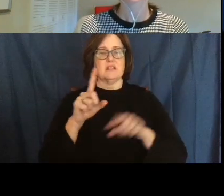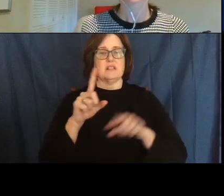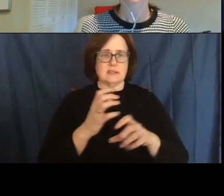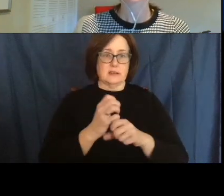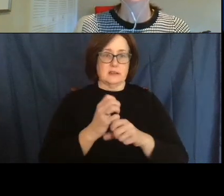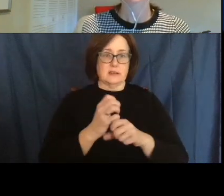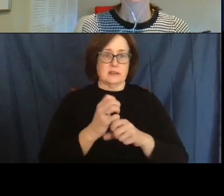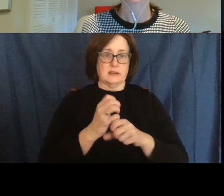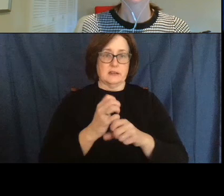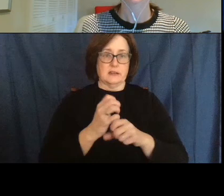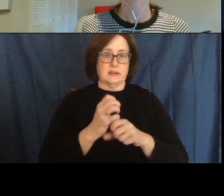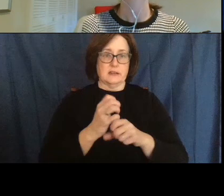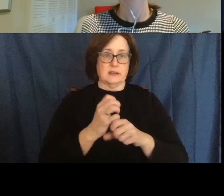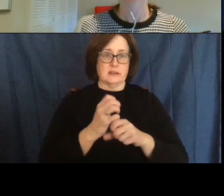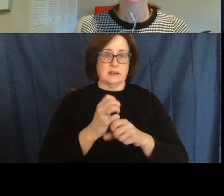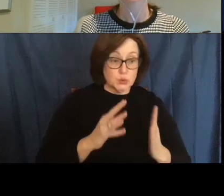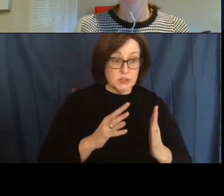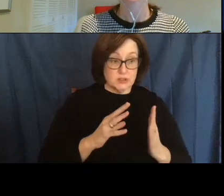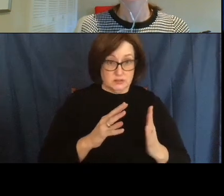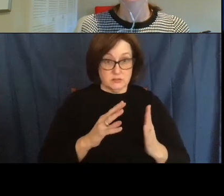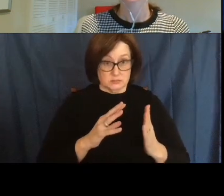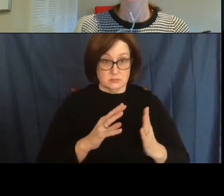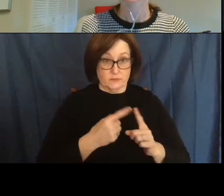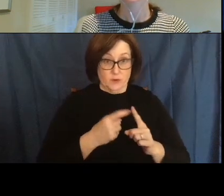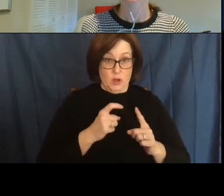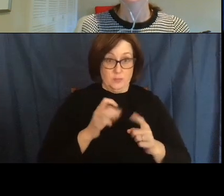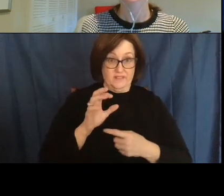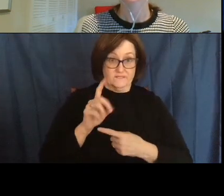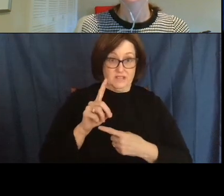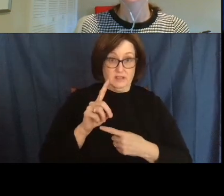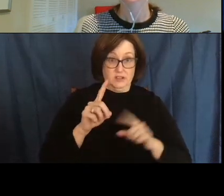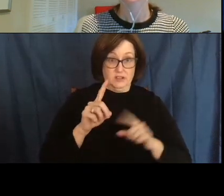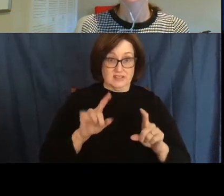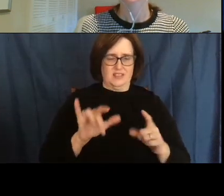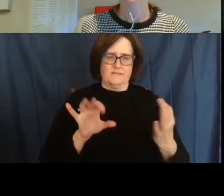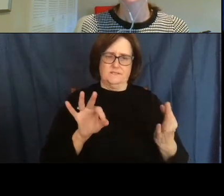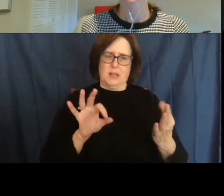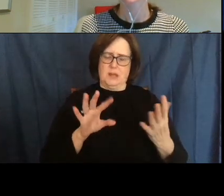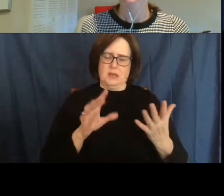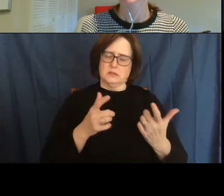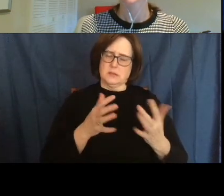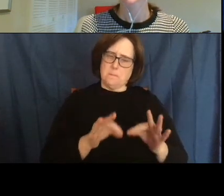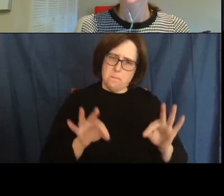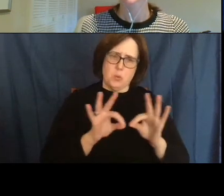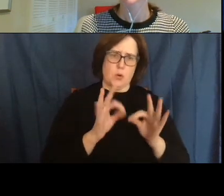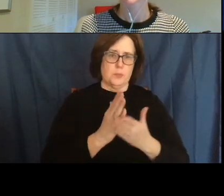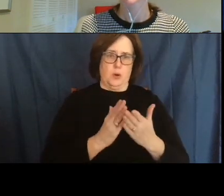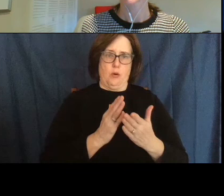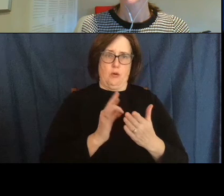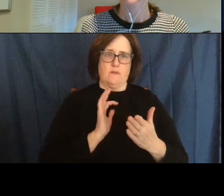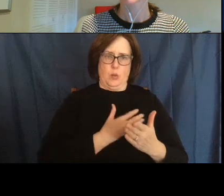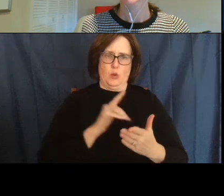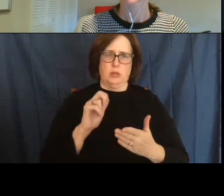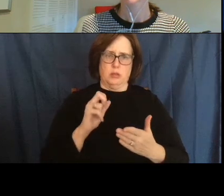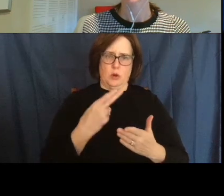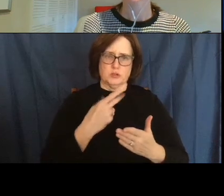were part of the field test is a huge part of our launch, because just like everything else, folks want to know